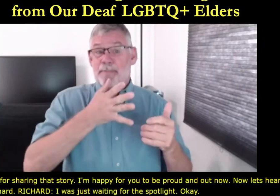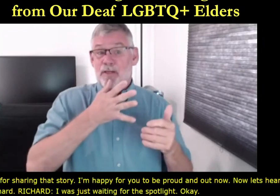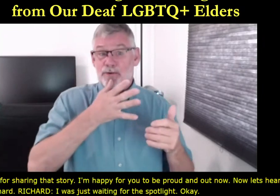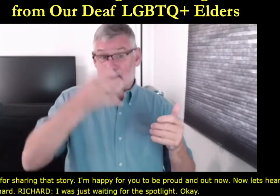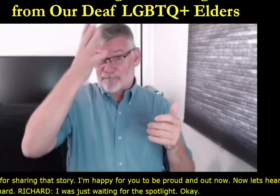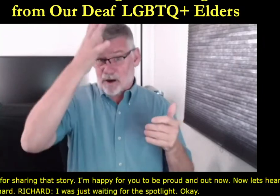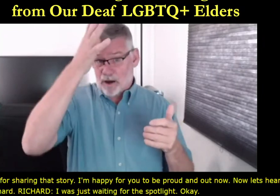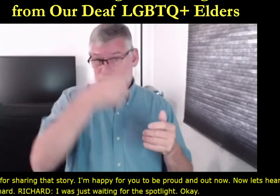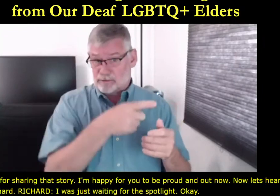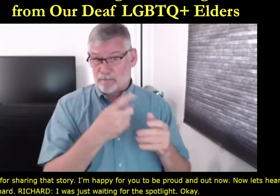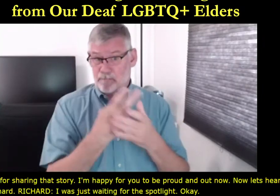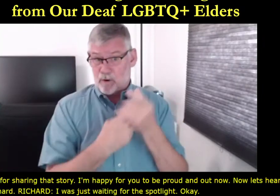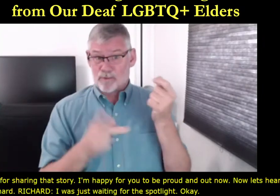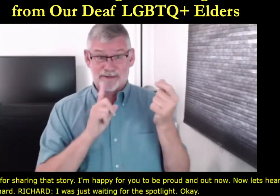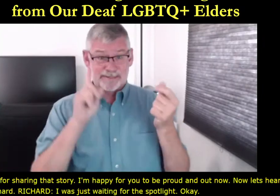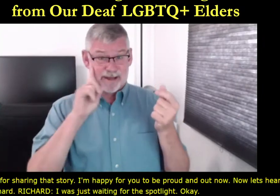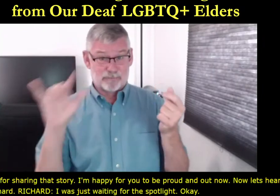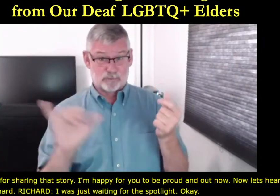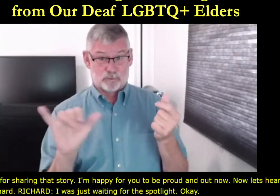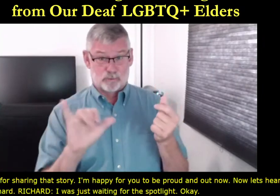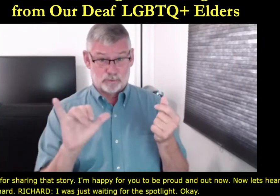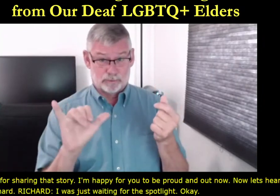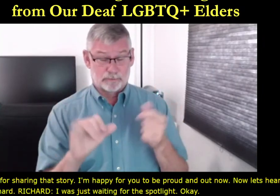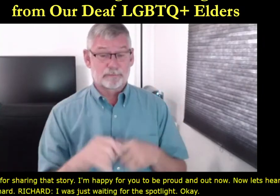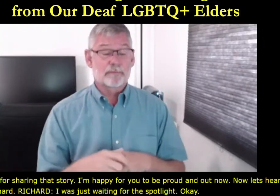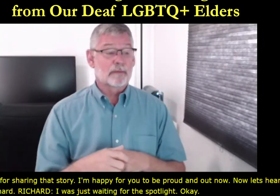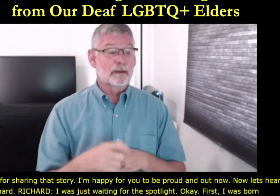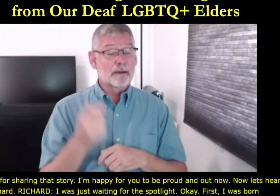first i was born deaf my parents are also deaf